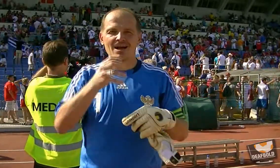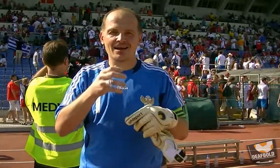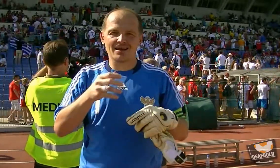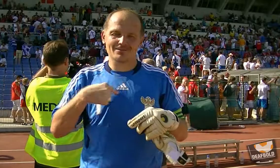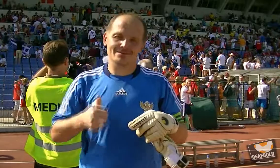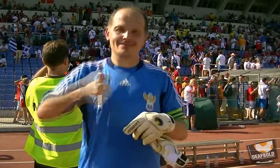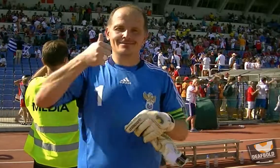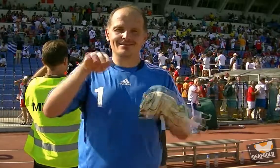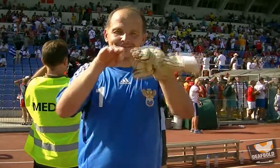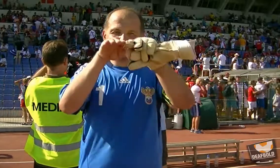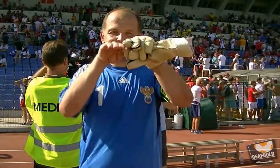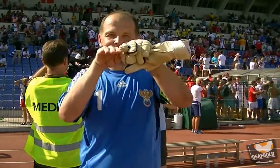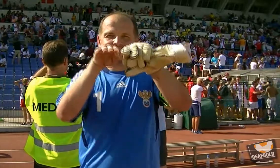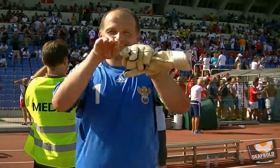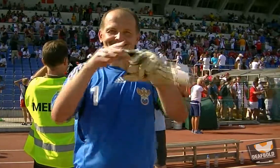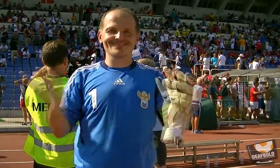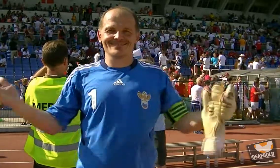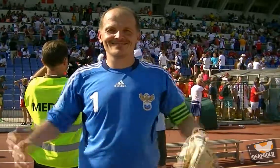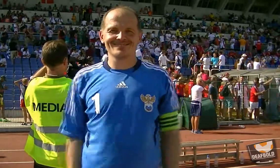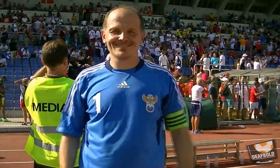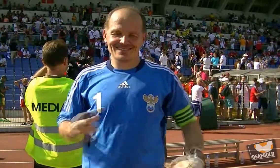The visit Issaac at the moment of the the of the city's near